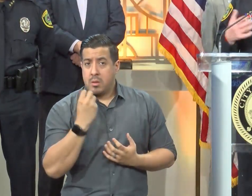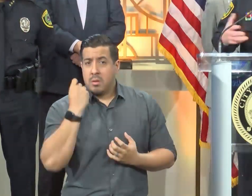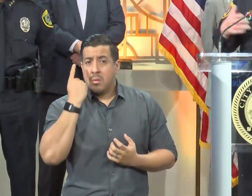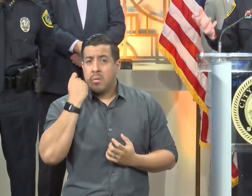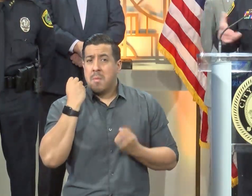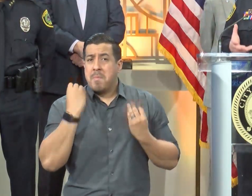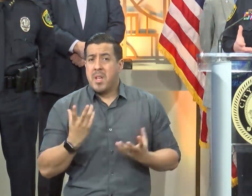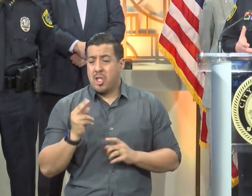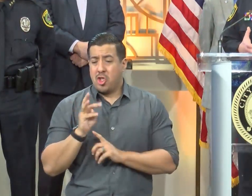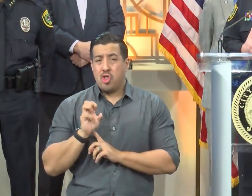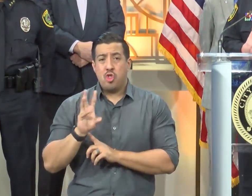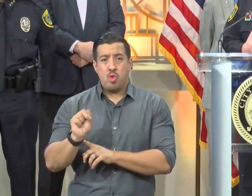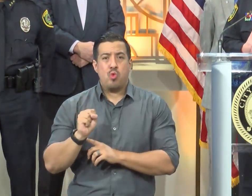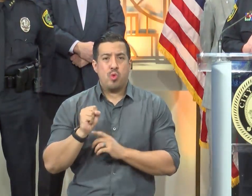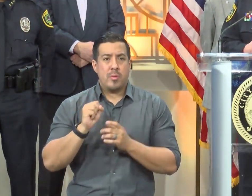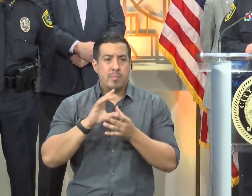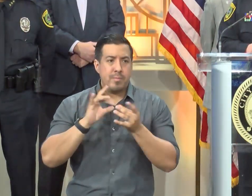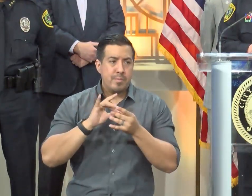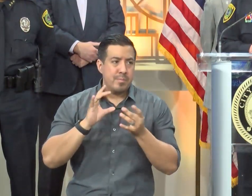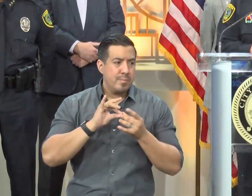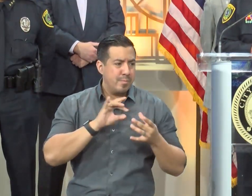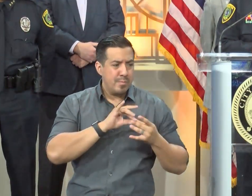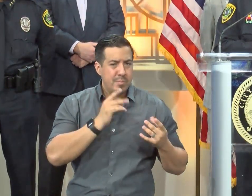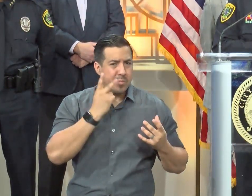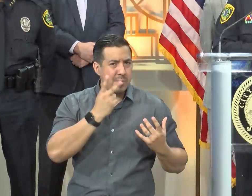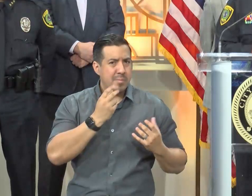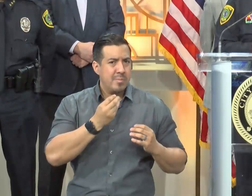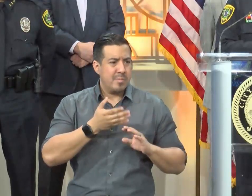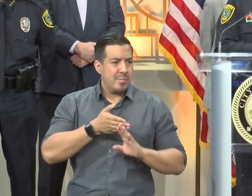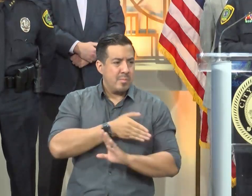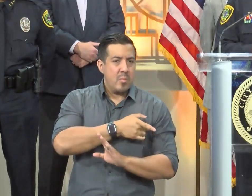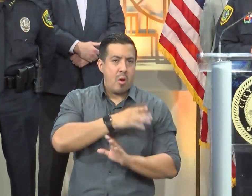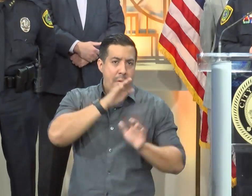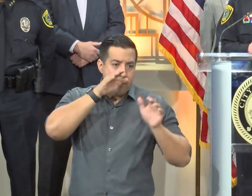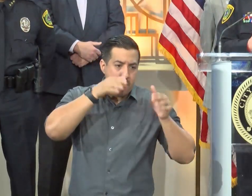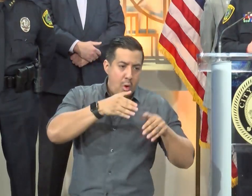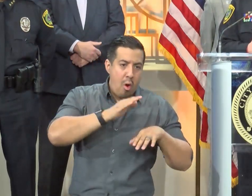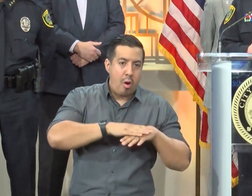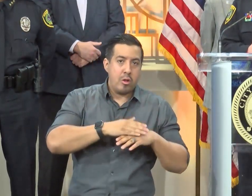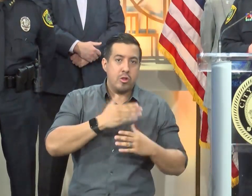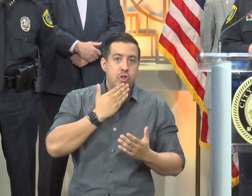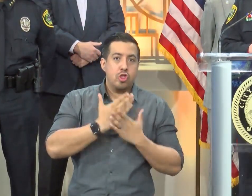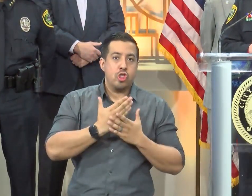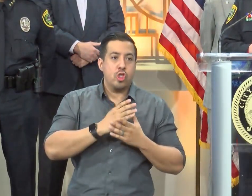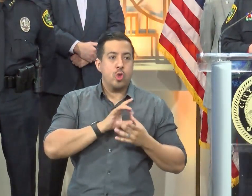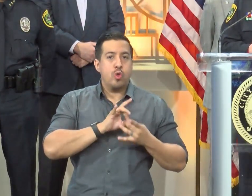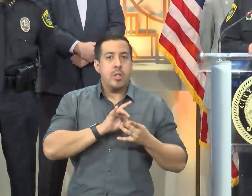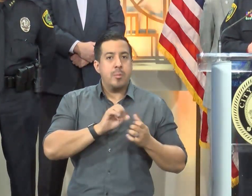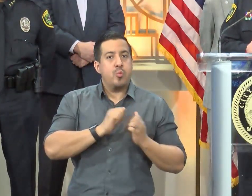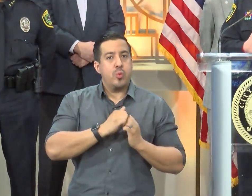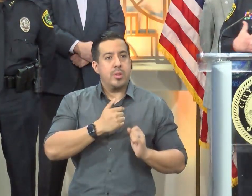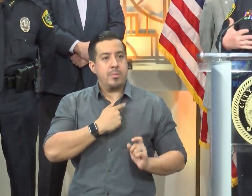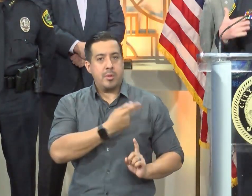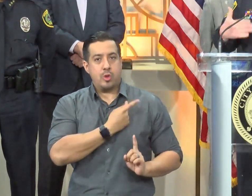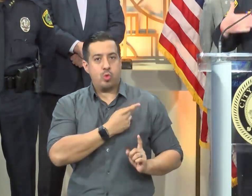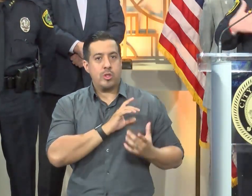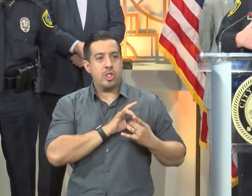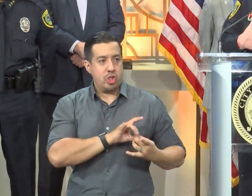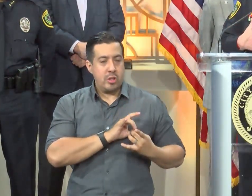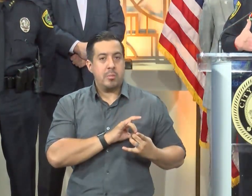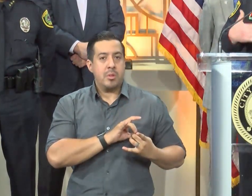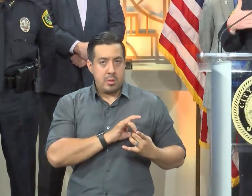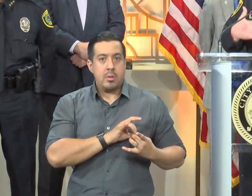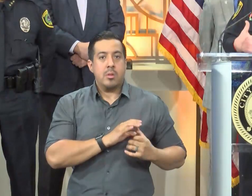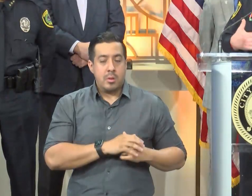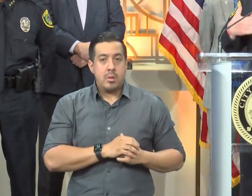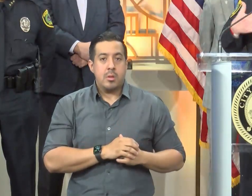over the last several days have focused on the special relationship that Chief Fenner and I have, and it's my distinct